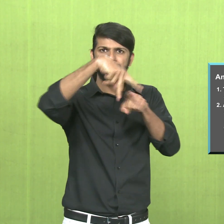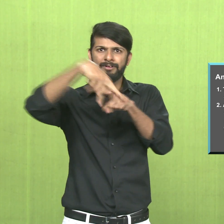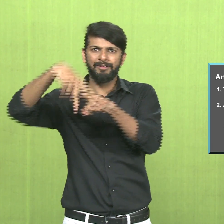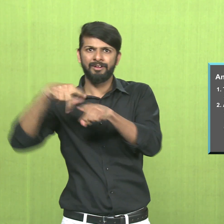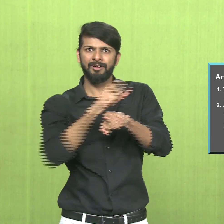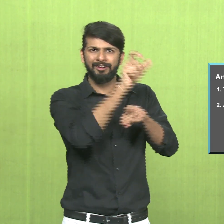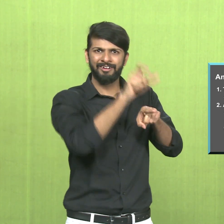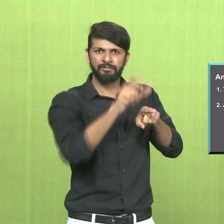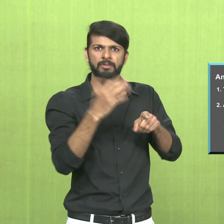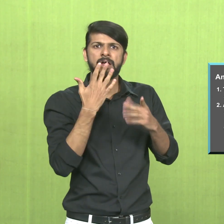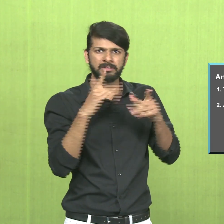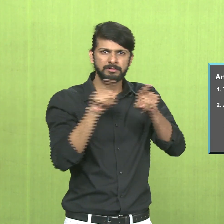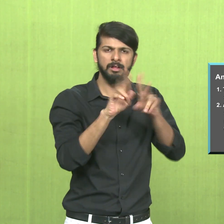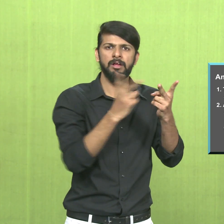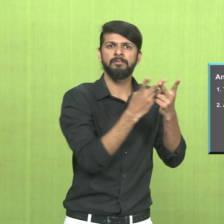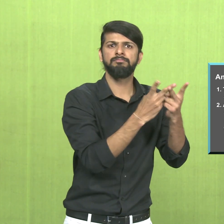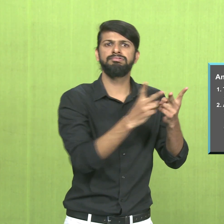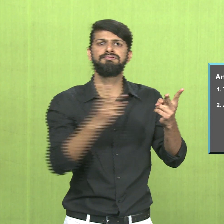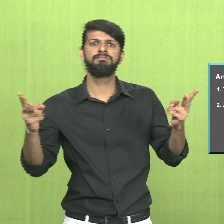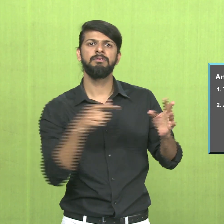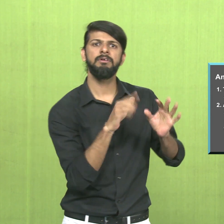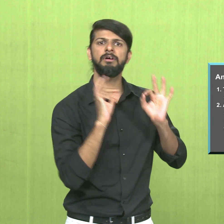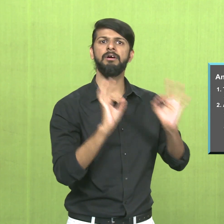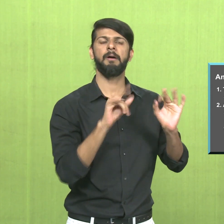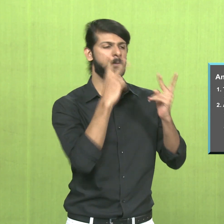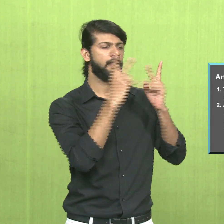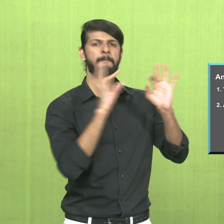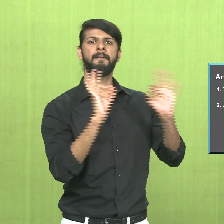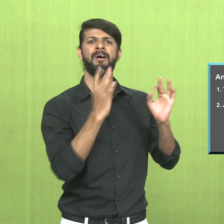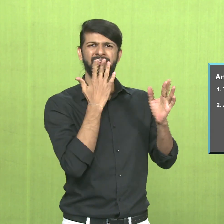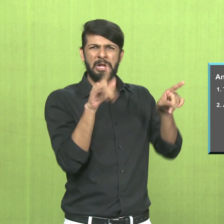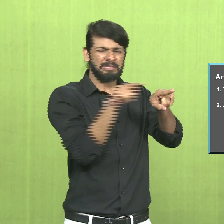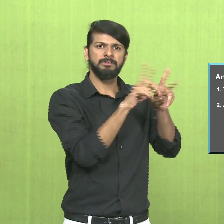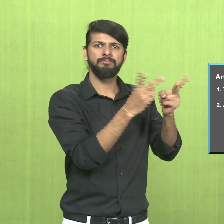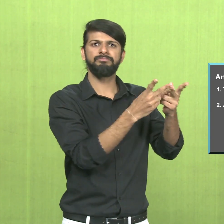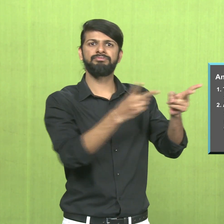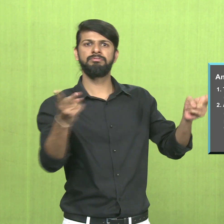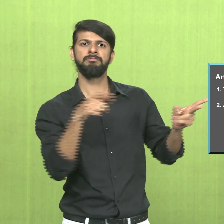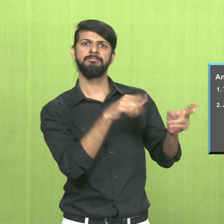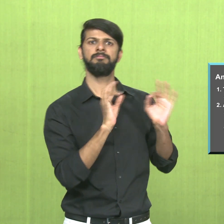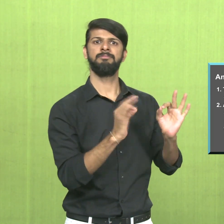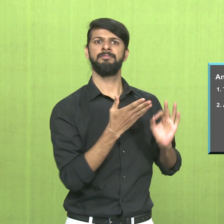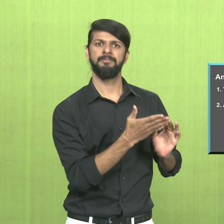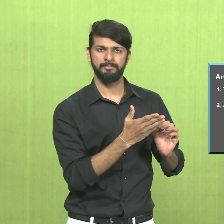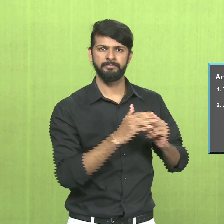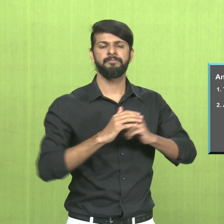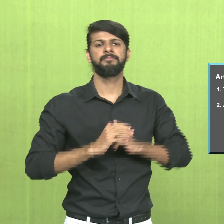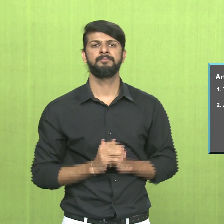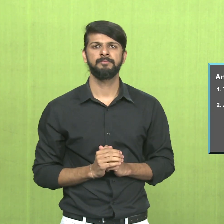The painter has shown the riders wearing different colored attire. All the riders are wearing